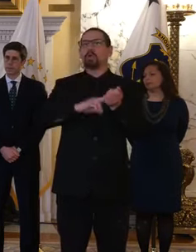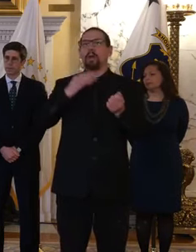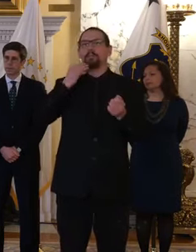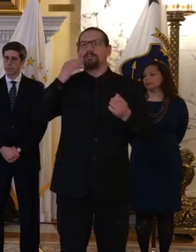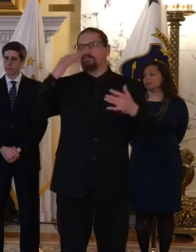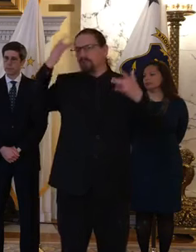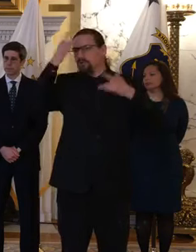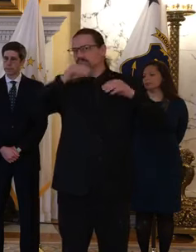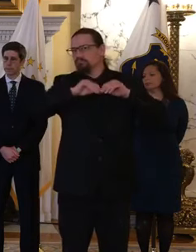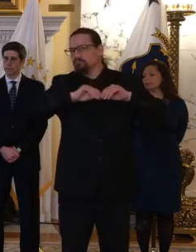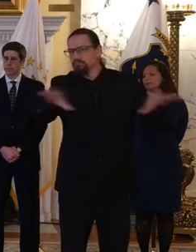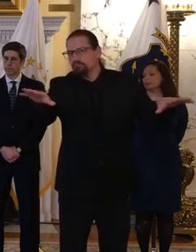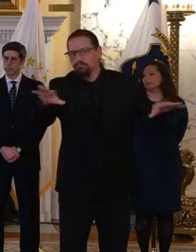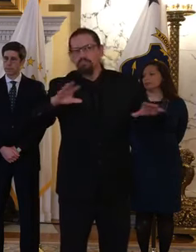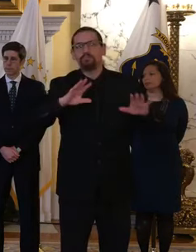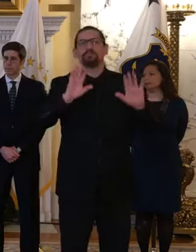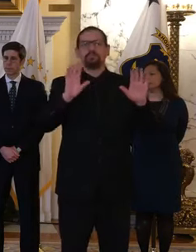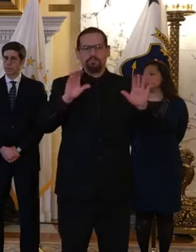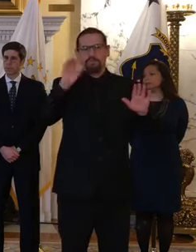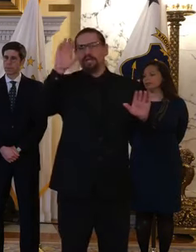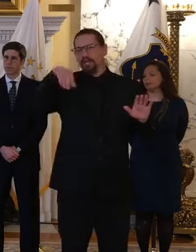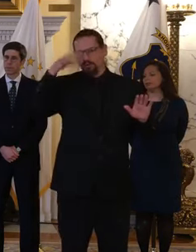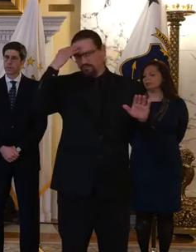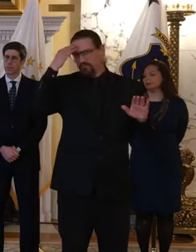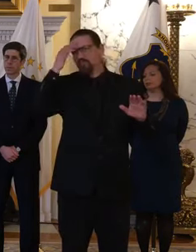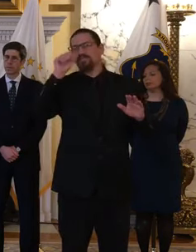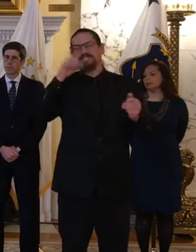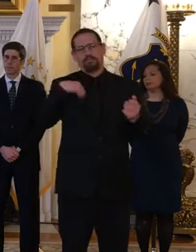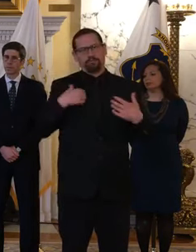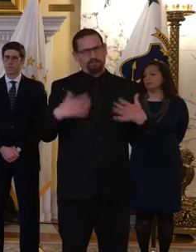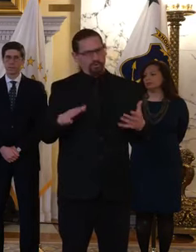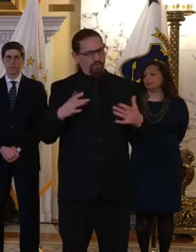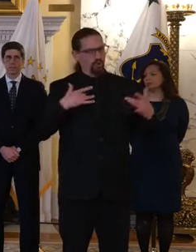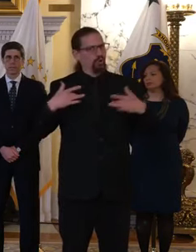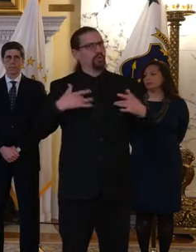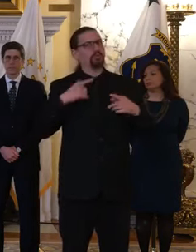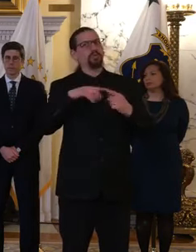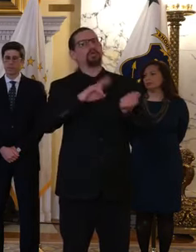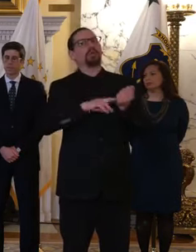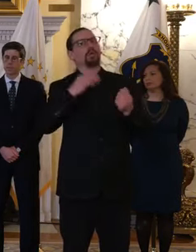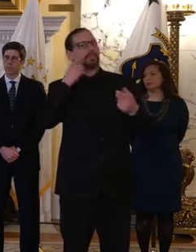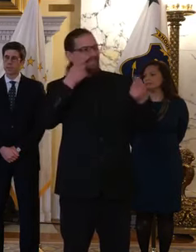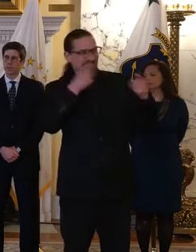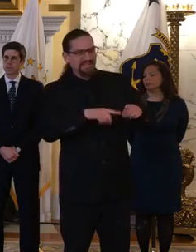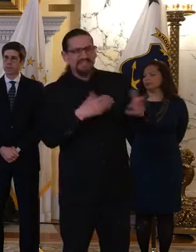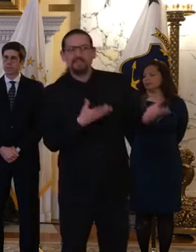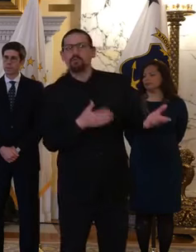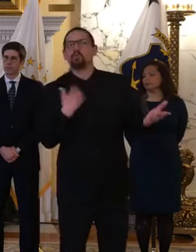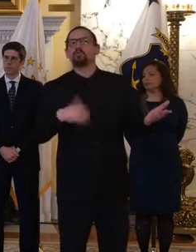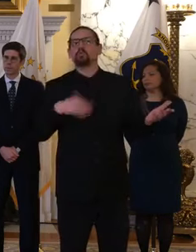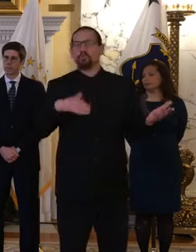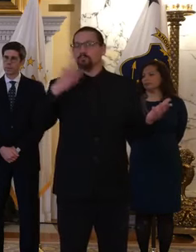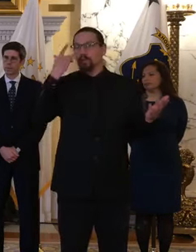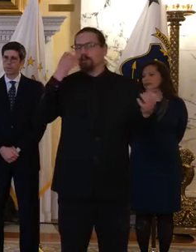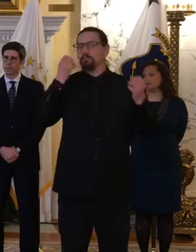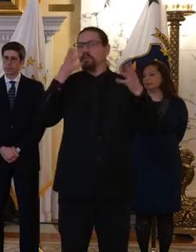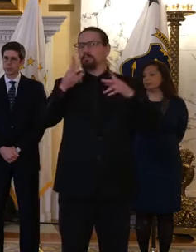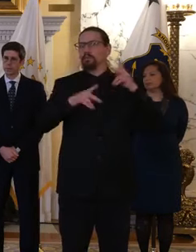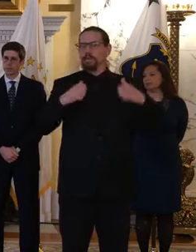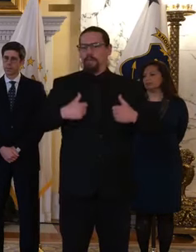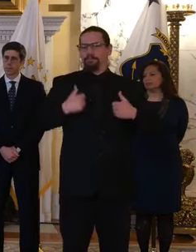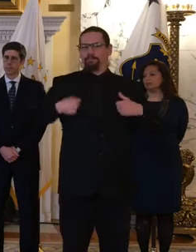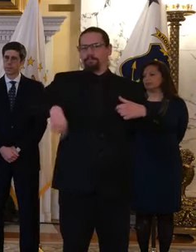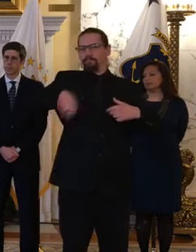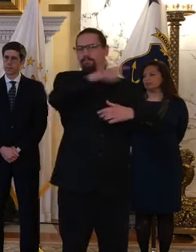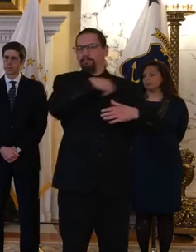are places of concern because you have a lot of people living in one congregate setting, and because those people